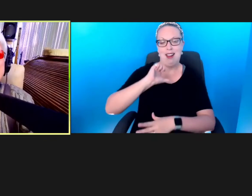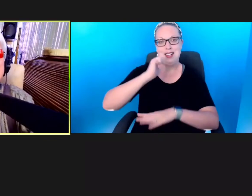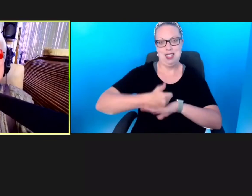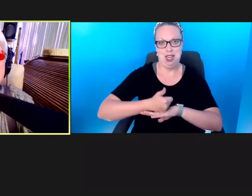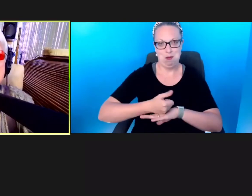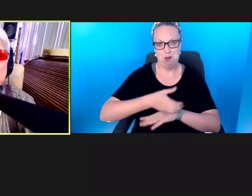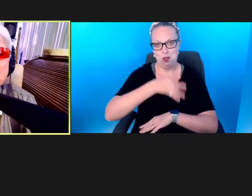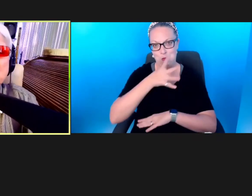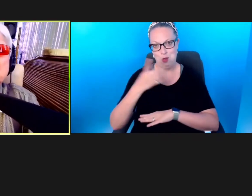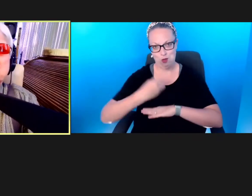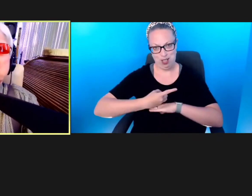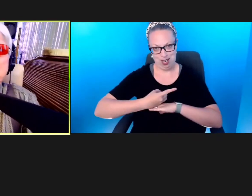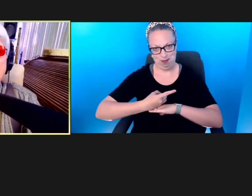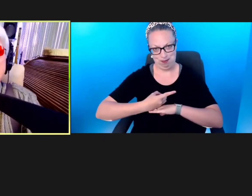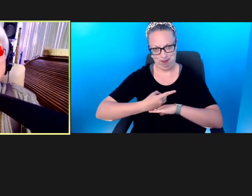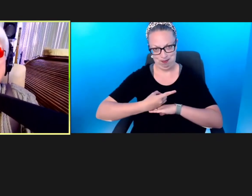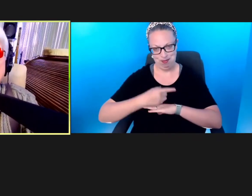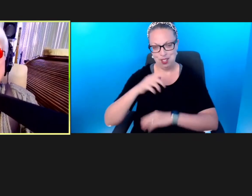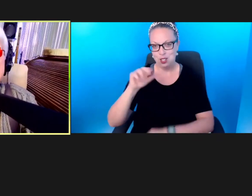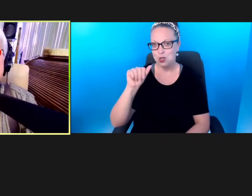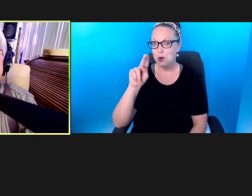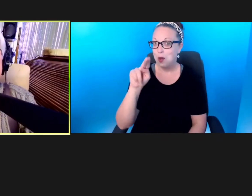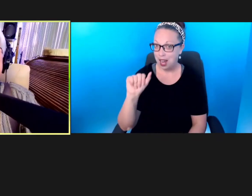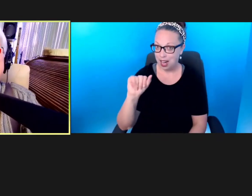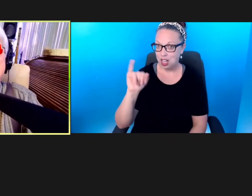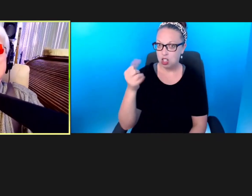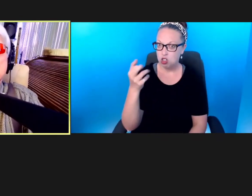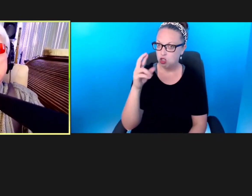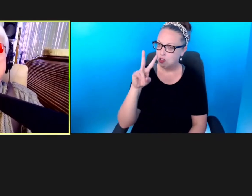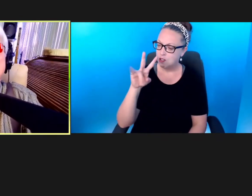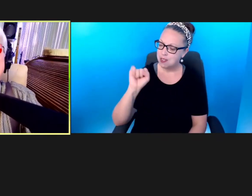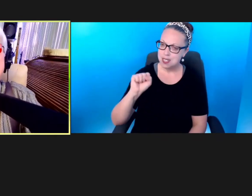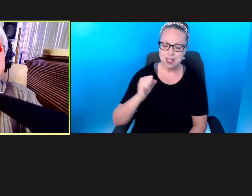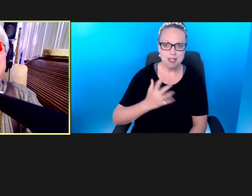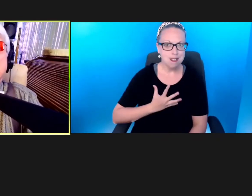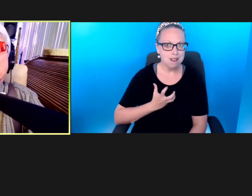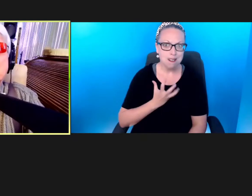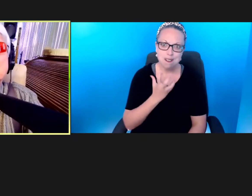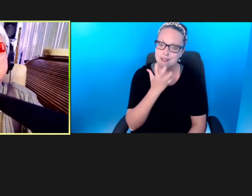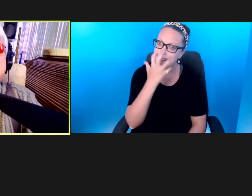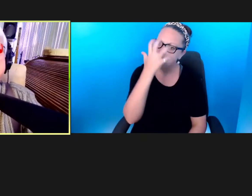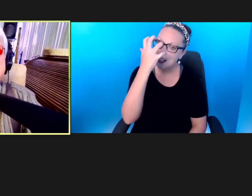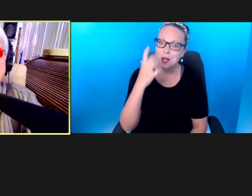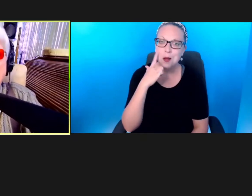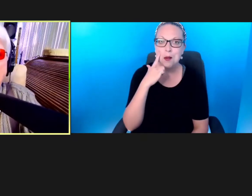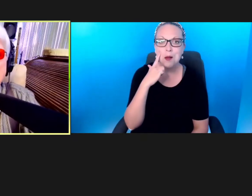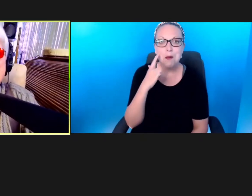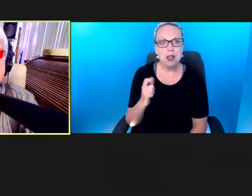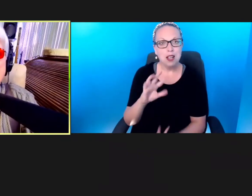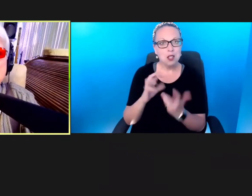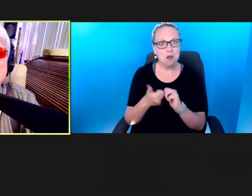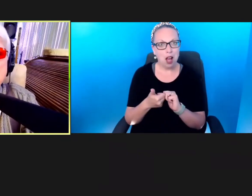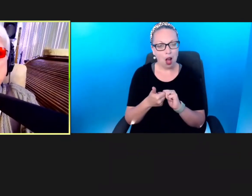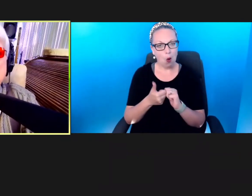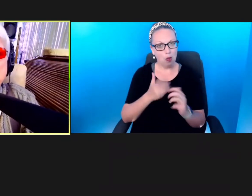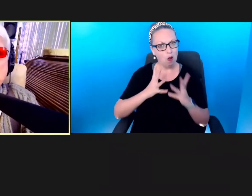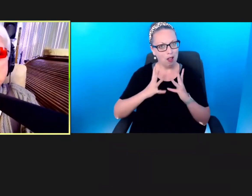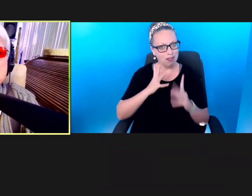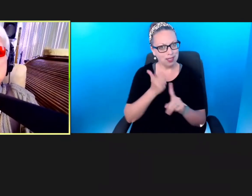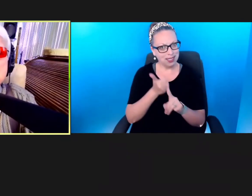Jarvis. So she became quite irritated with the way that the holiday had